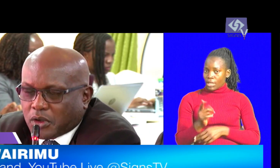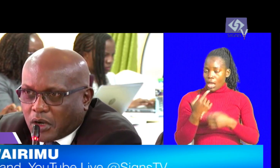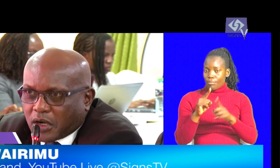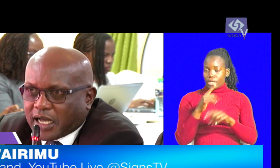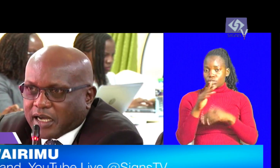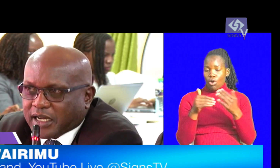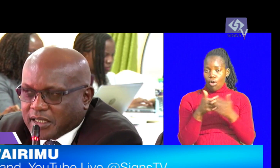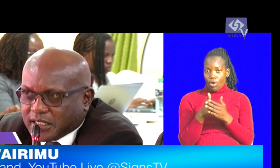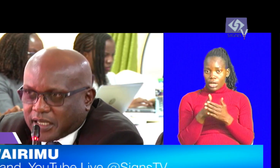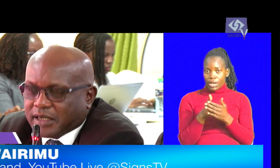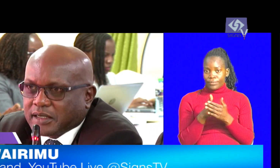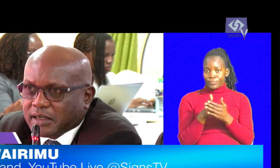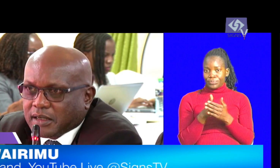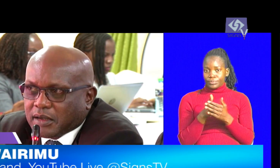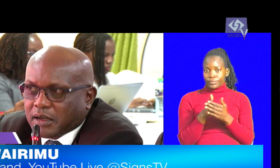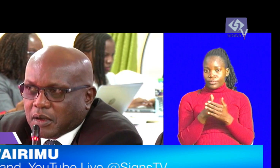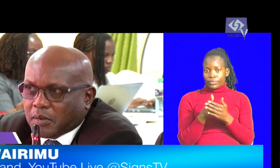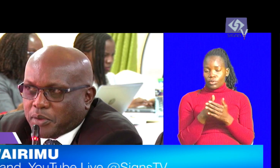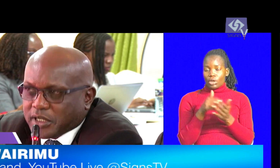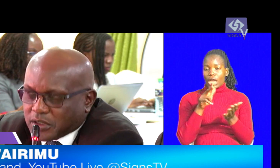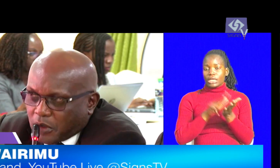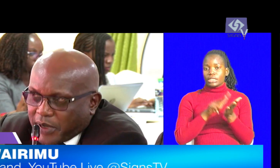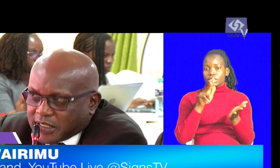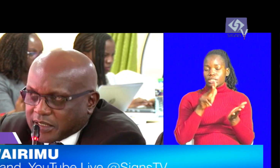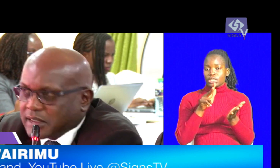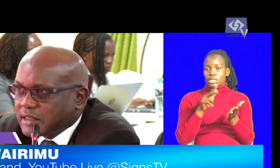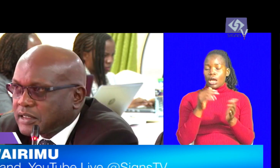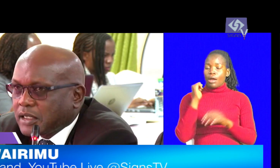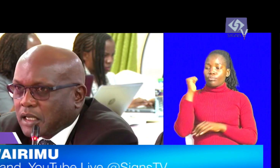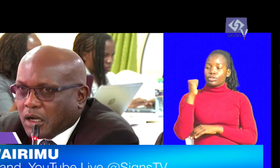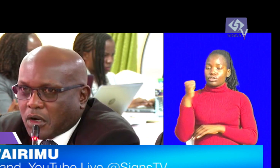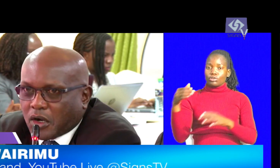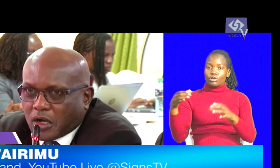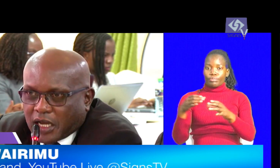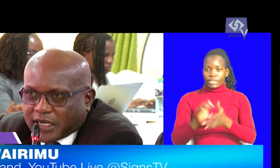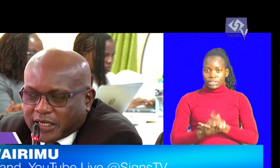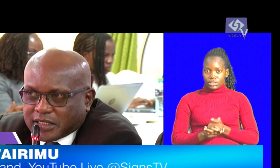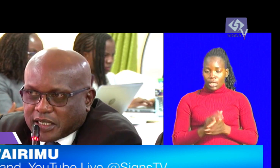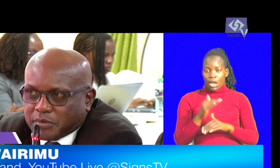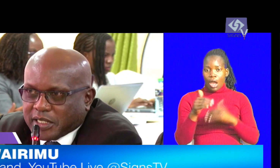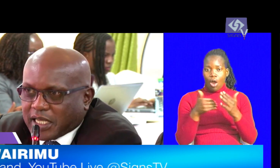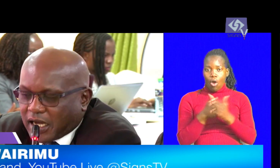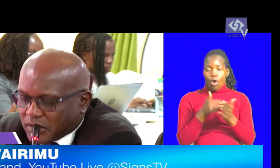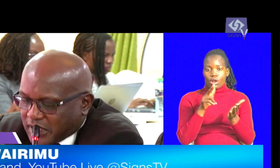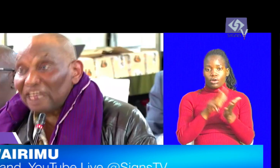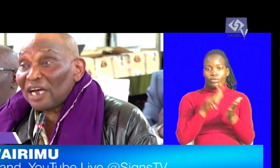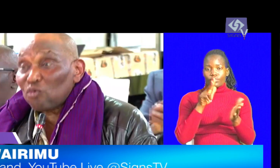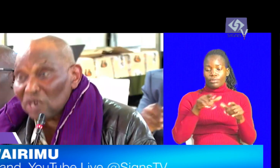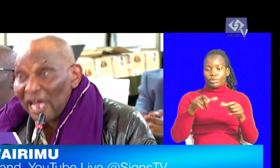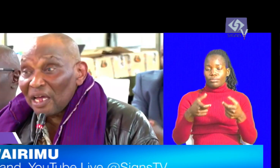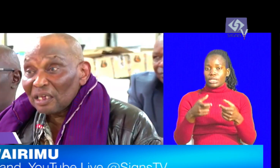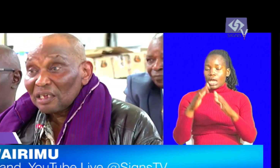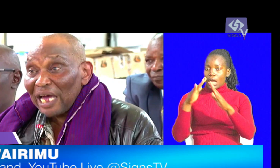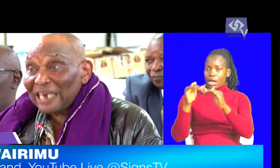all accredited political parties, all accredited media houses. At